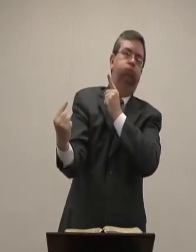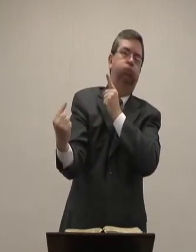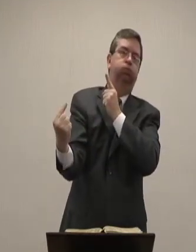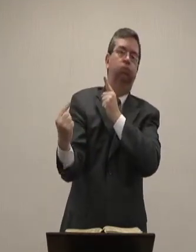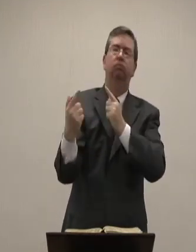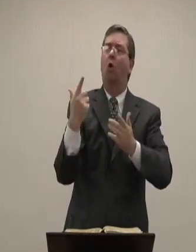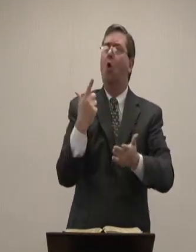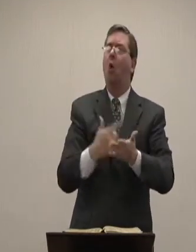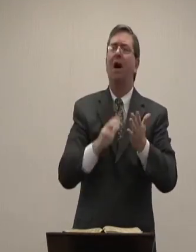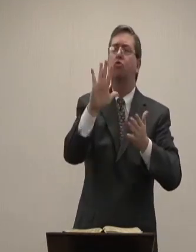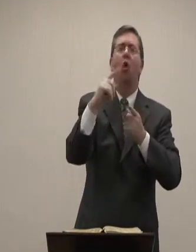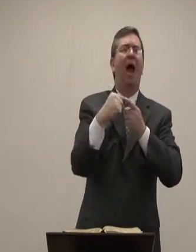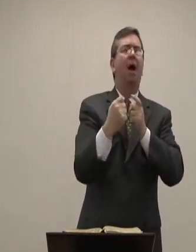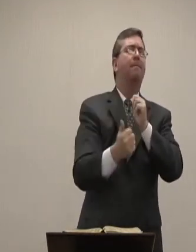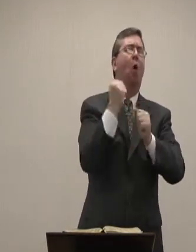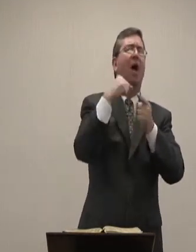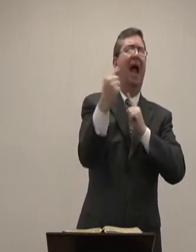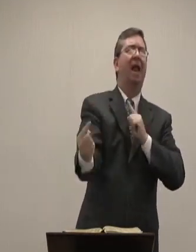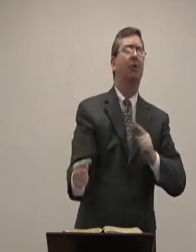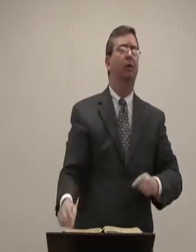What is the biggest enemy in your life? No end.